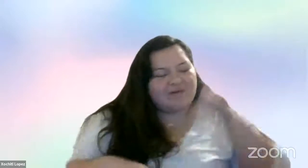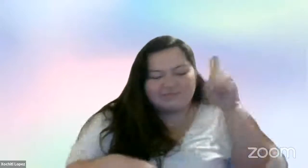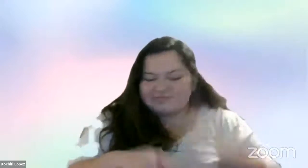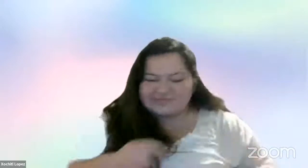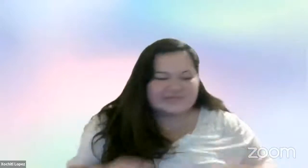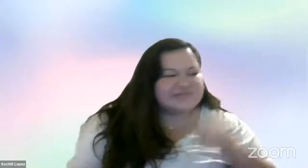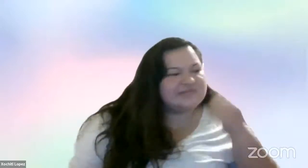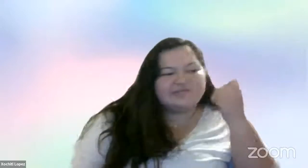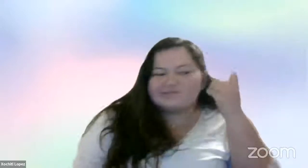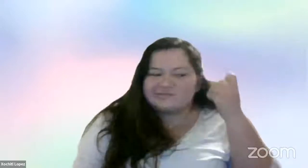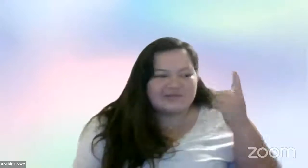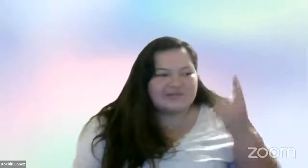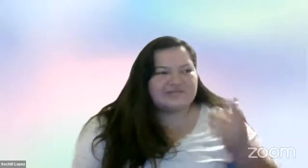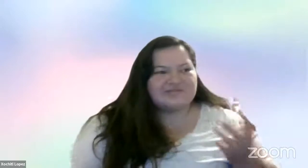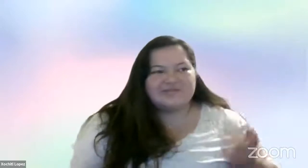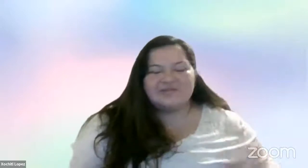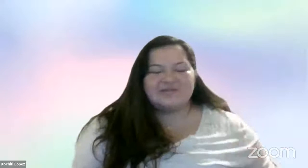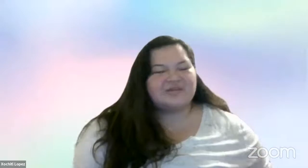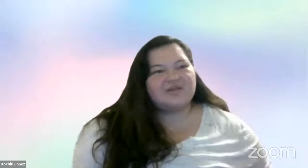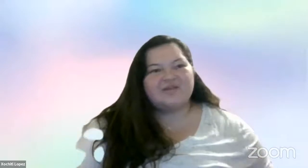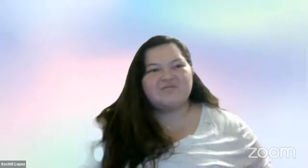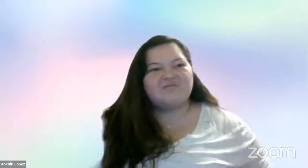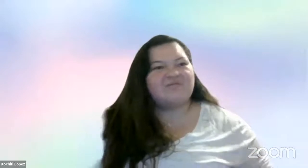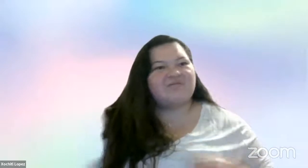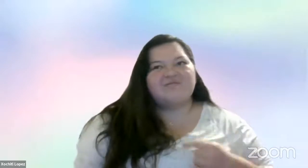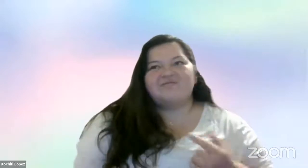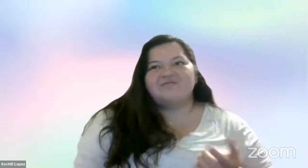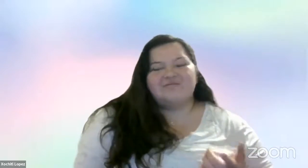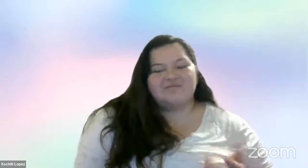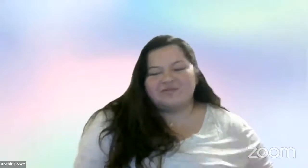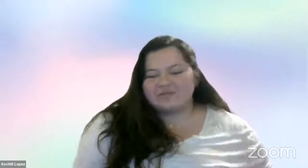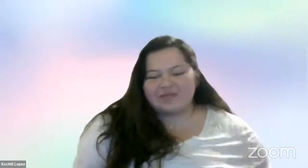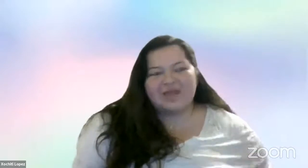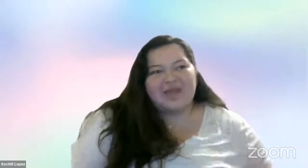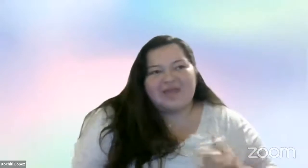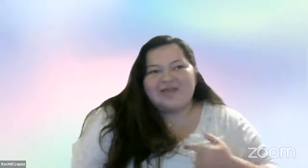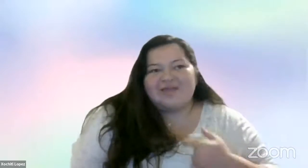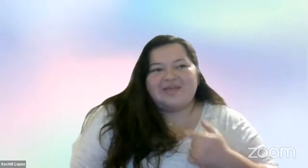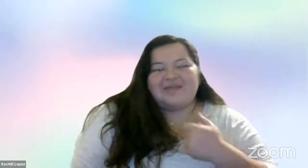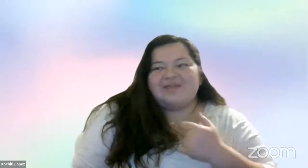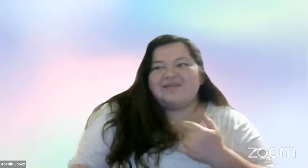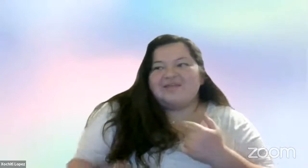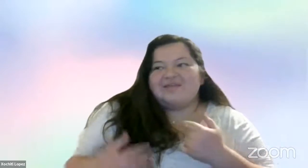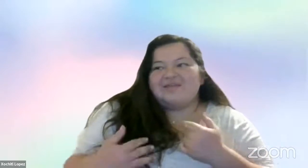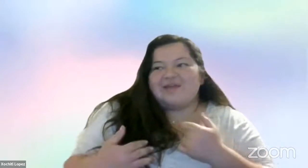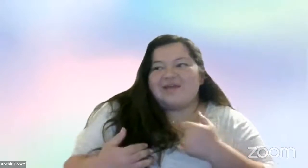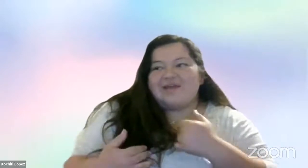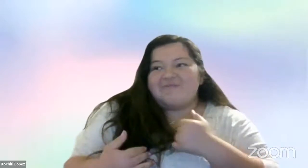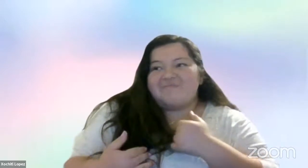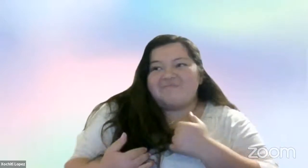questions, and he's like, and I tell him, Mom just can't understand. And